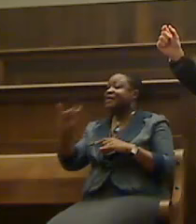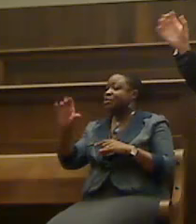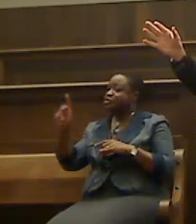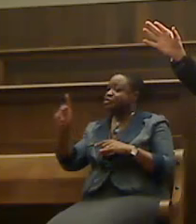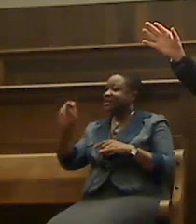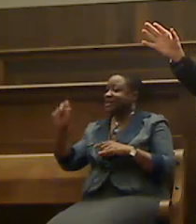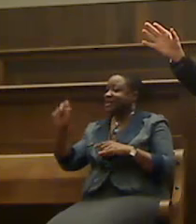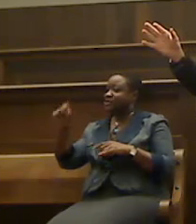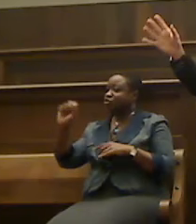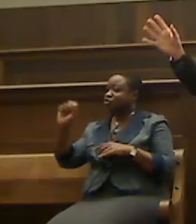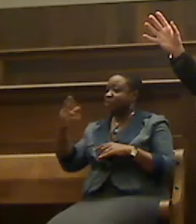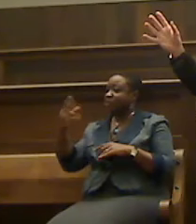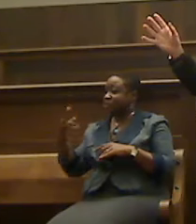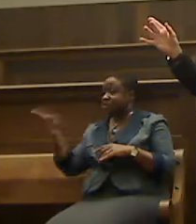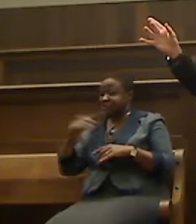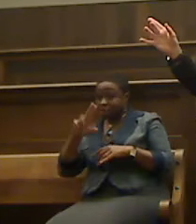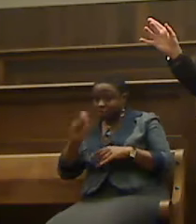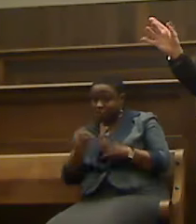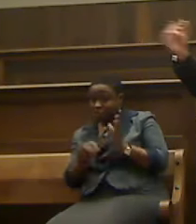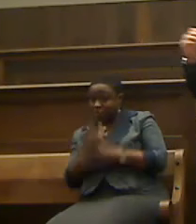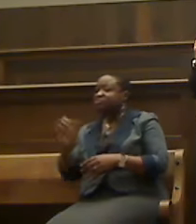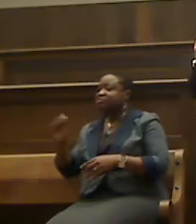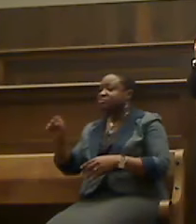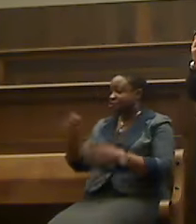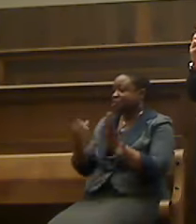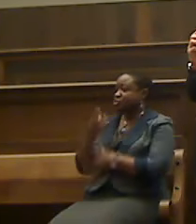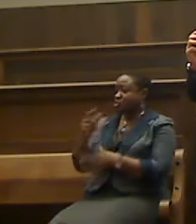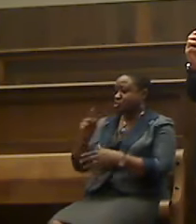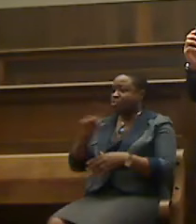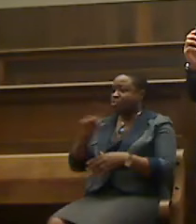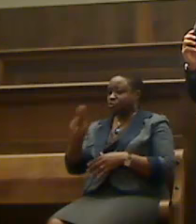squash. Yes. So